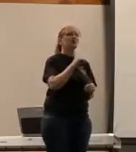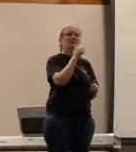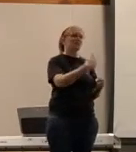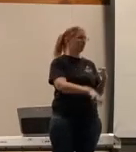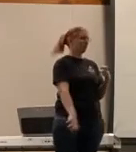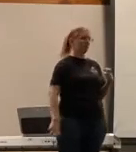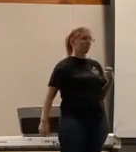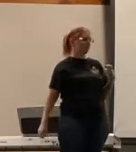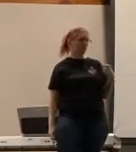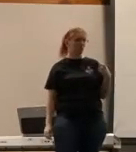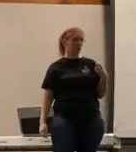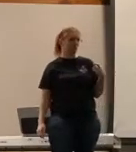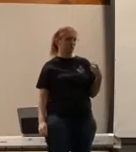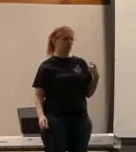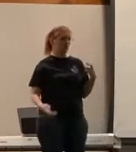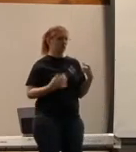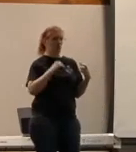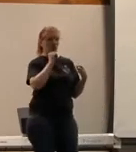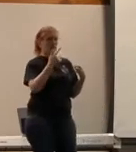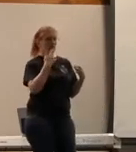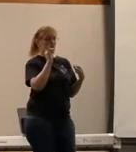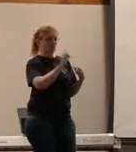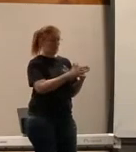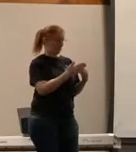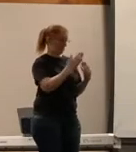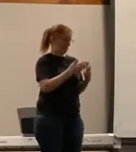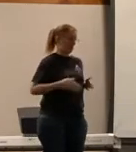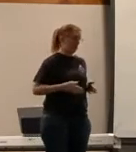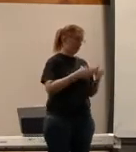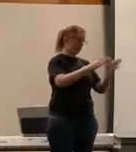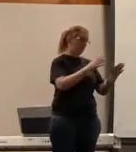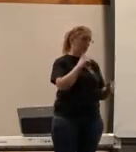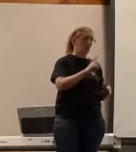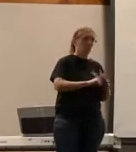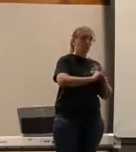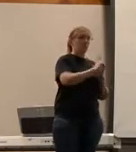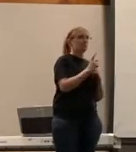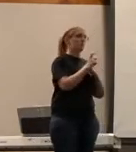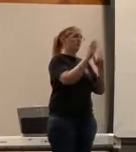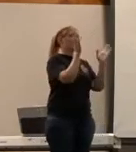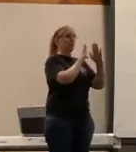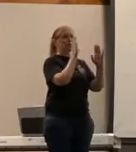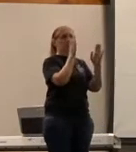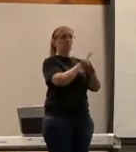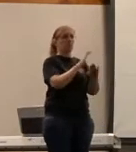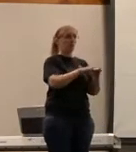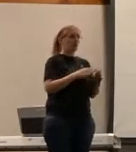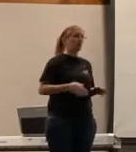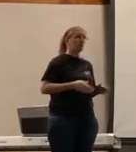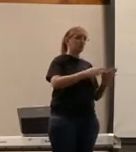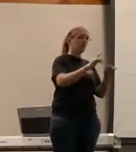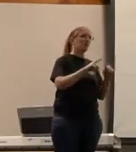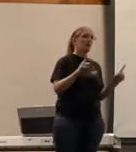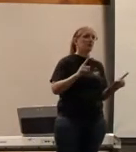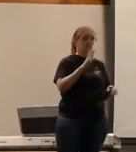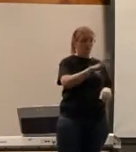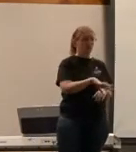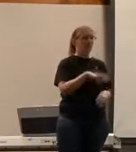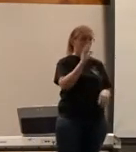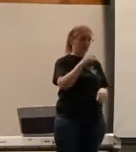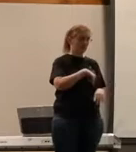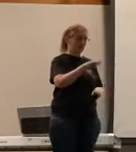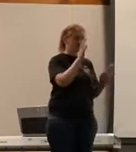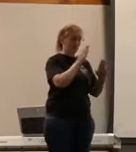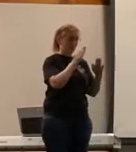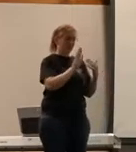all. I'm not saying that on Easy Street you're not going to be running into trouble on the street, but you'll find that this trouble